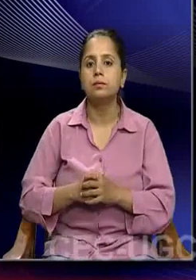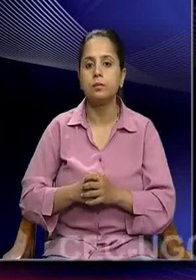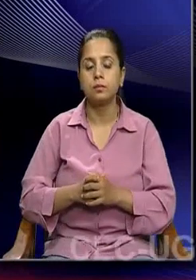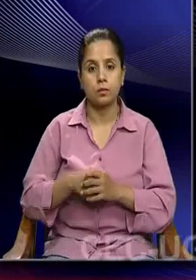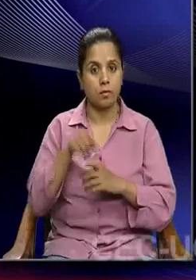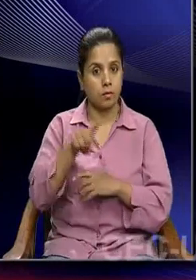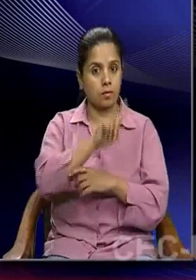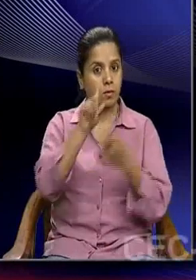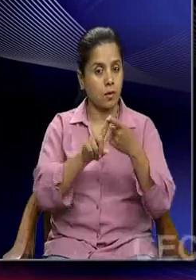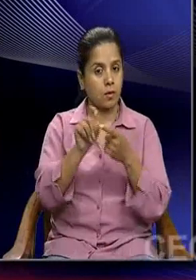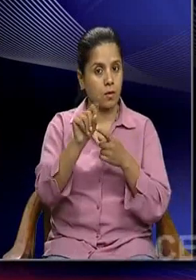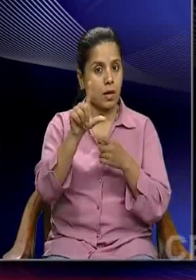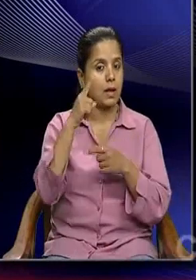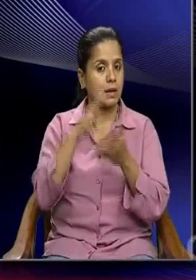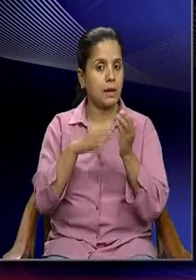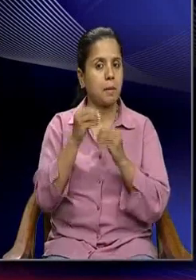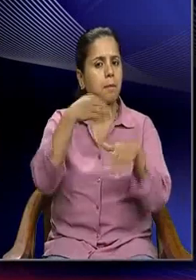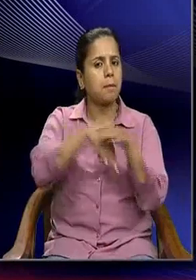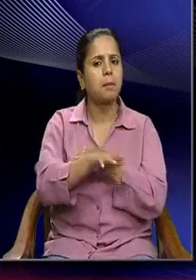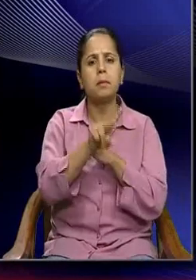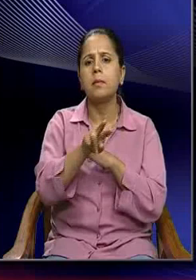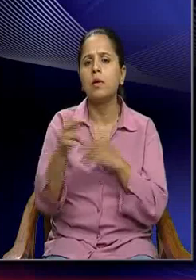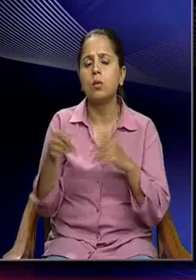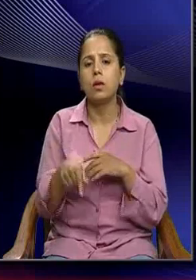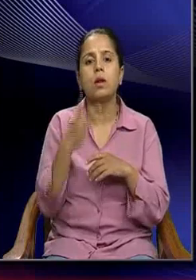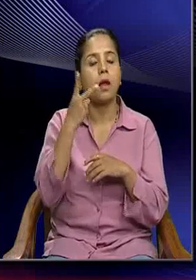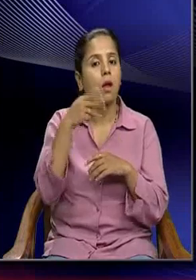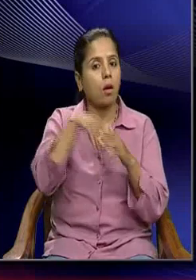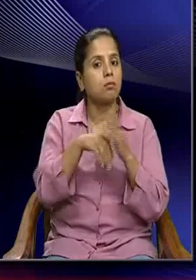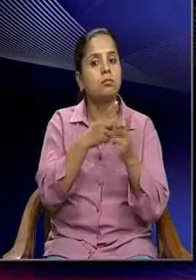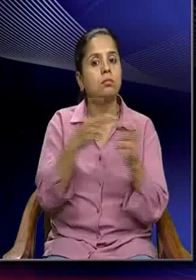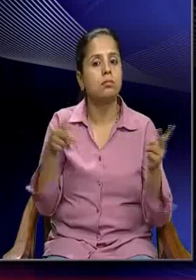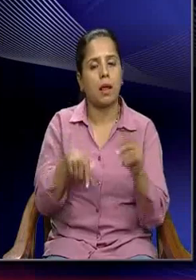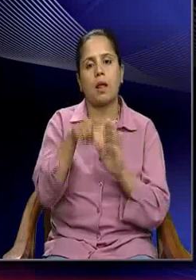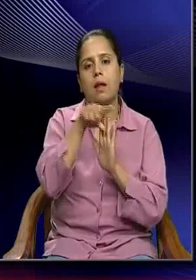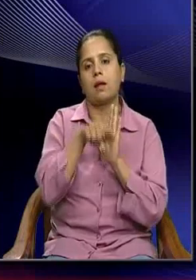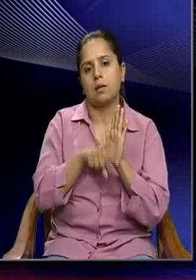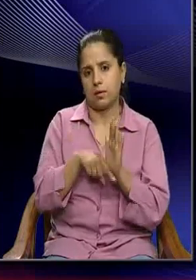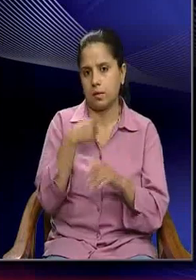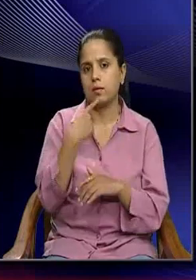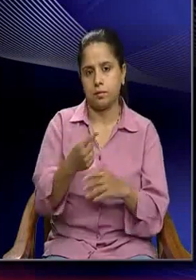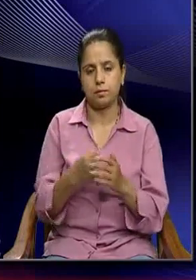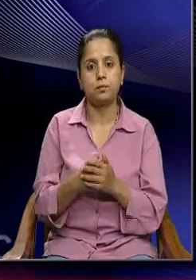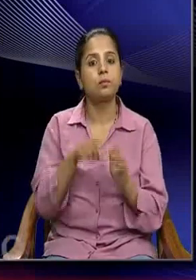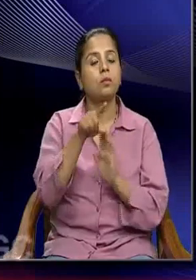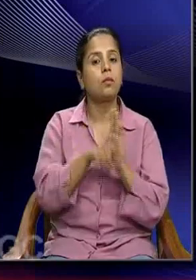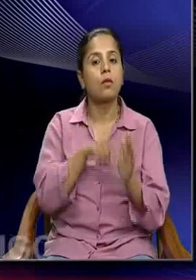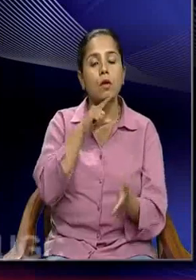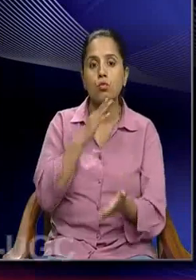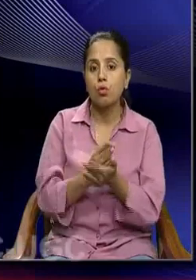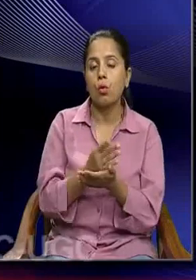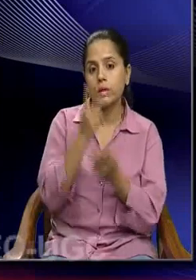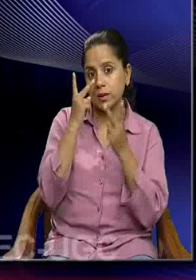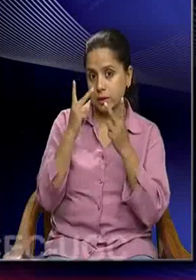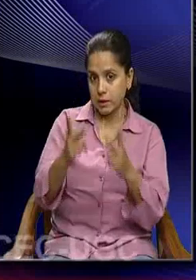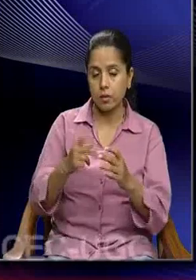The first limb consists of a set of ethics which ensures